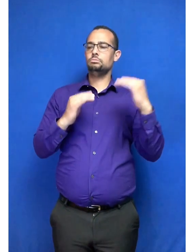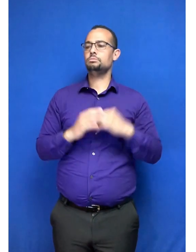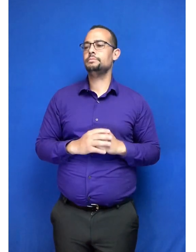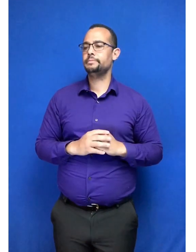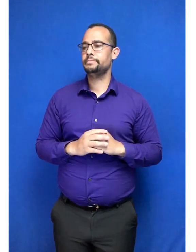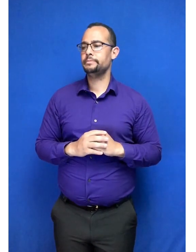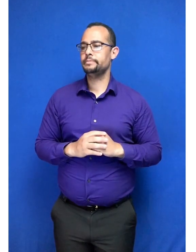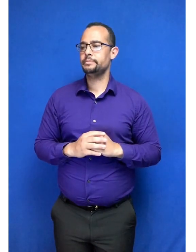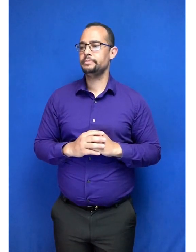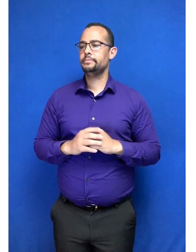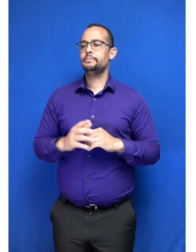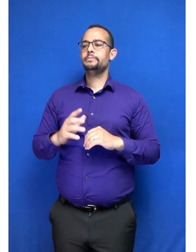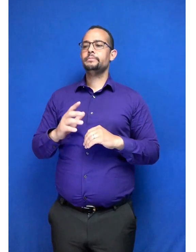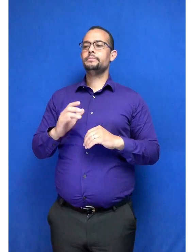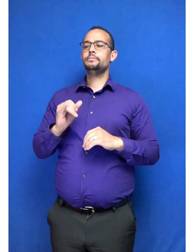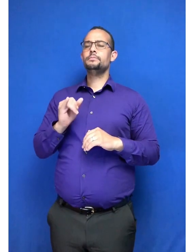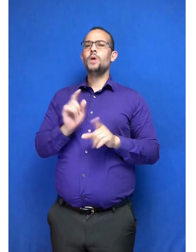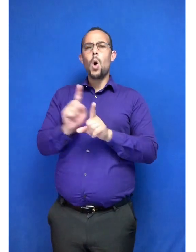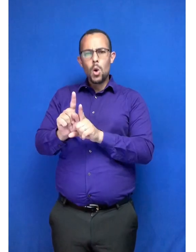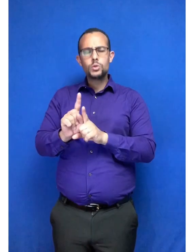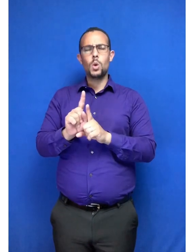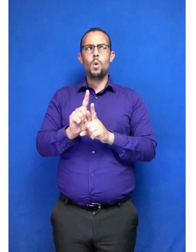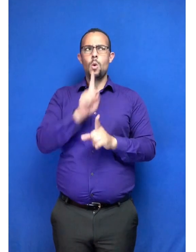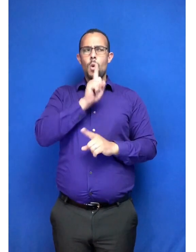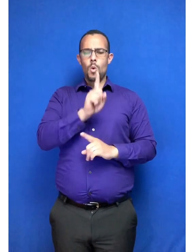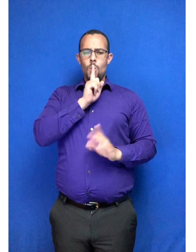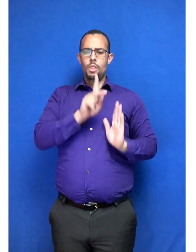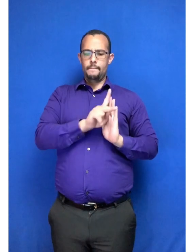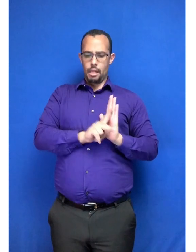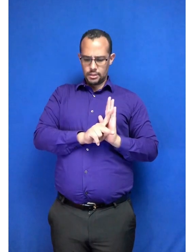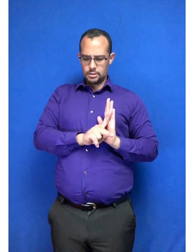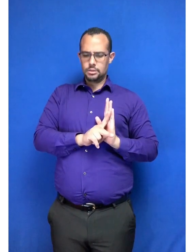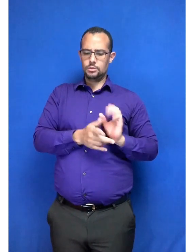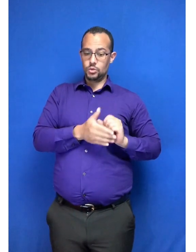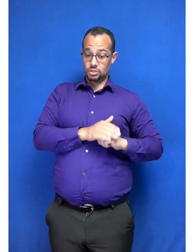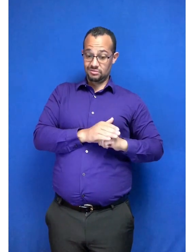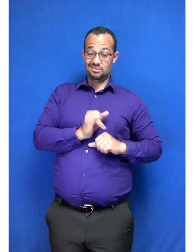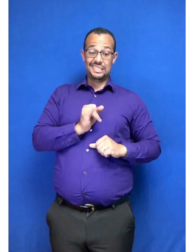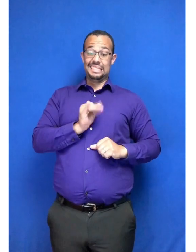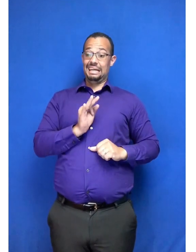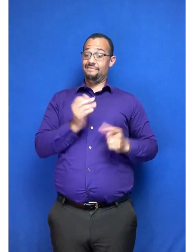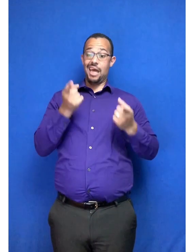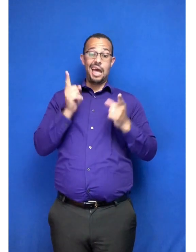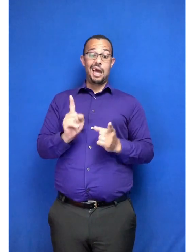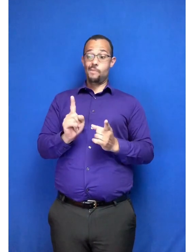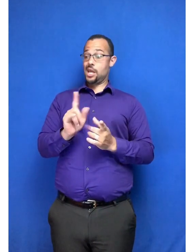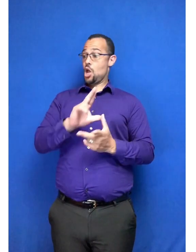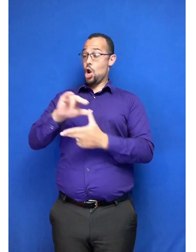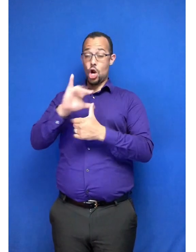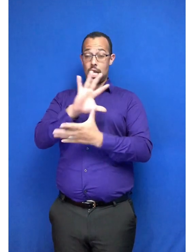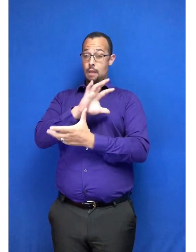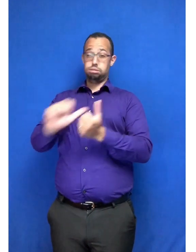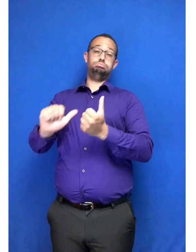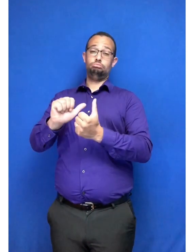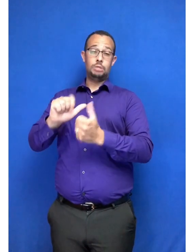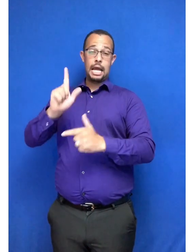So if the storm damages your house and you cannot live there, does your